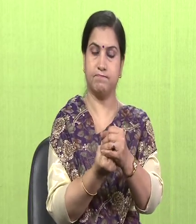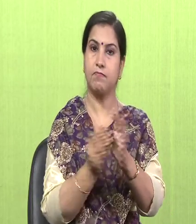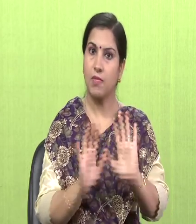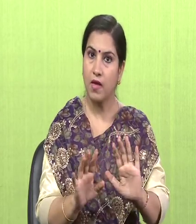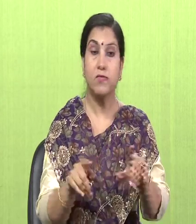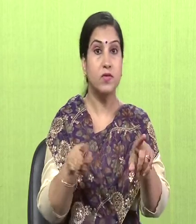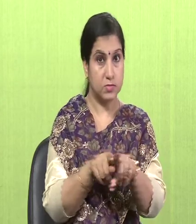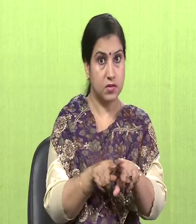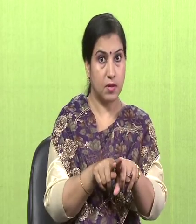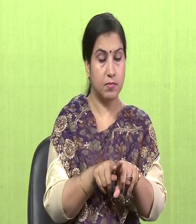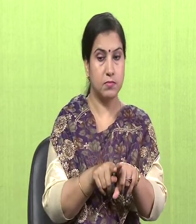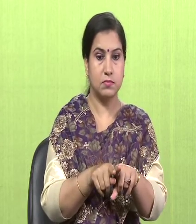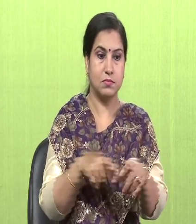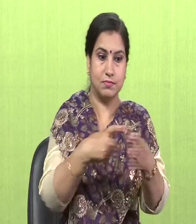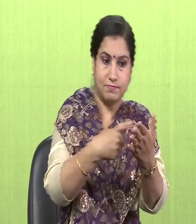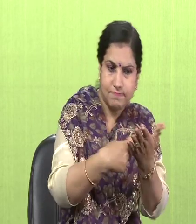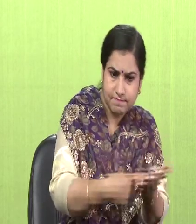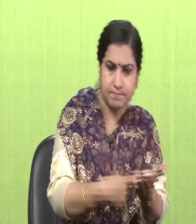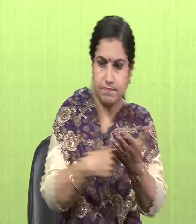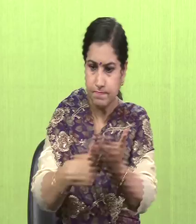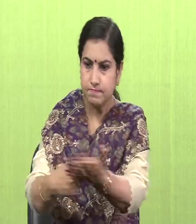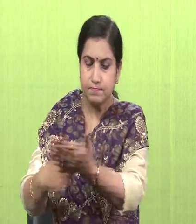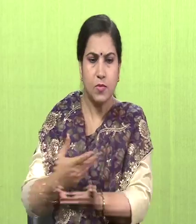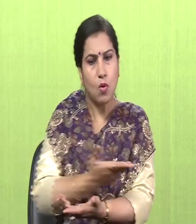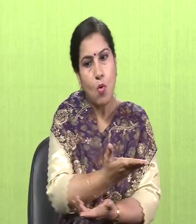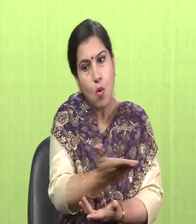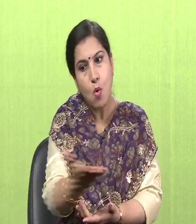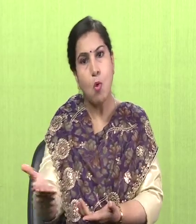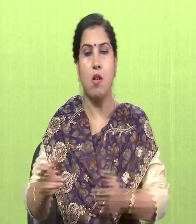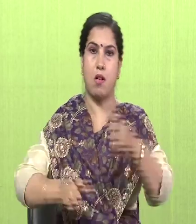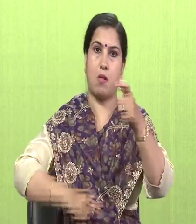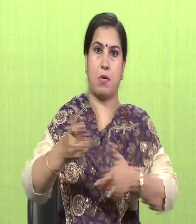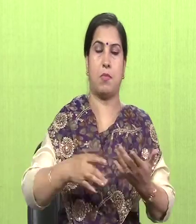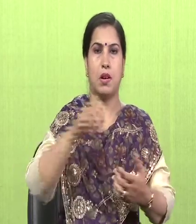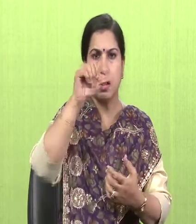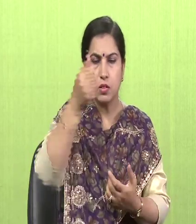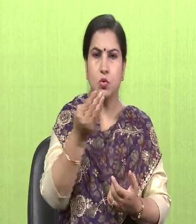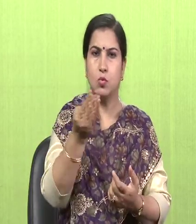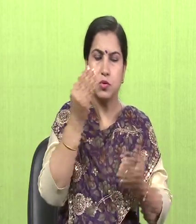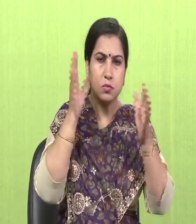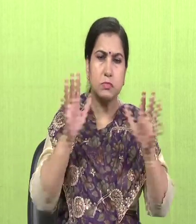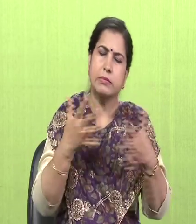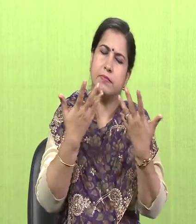and respect between all the people in the society.